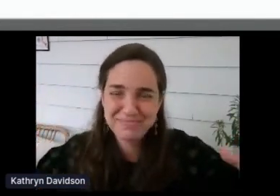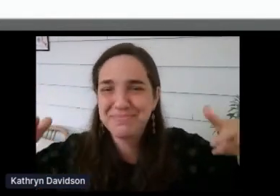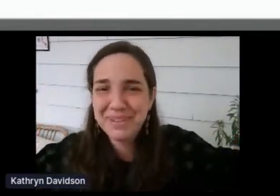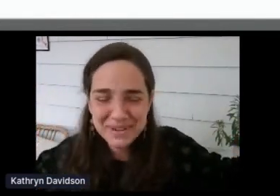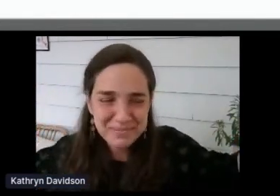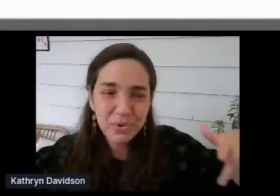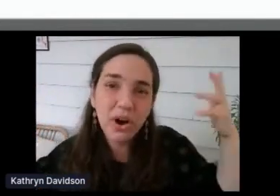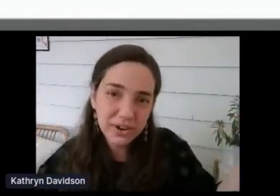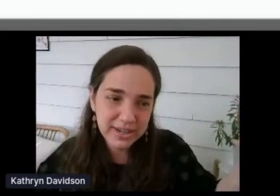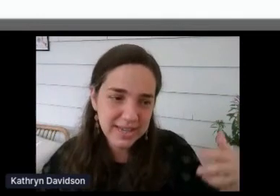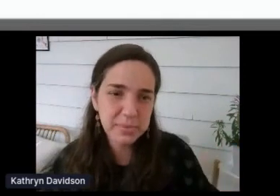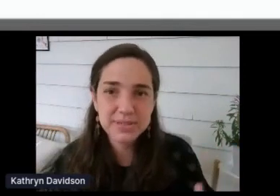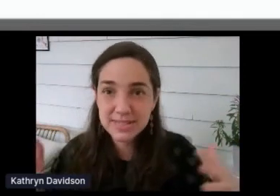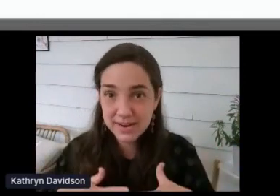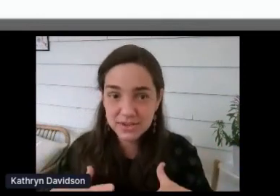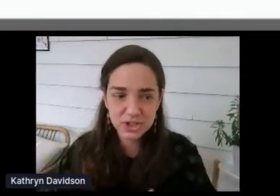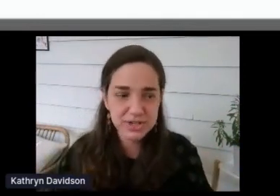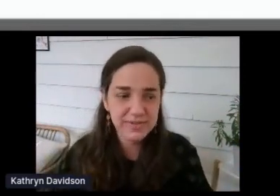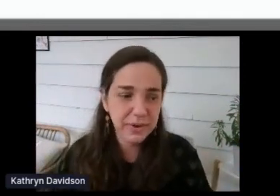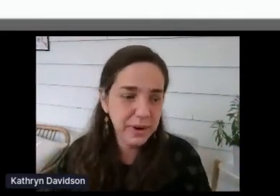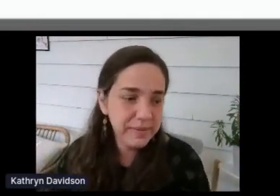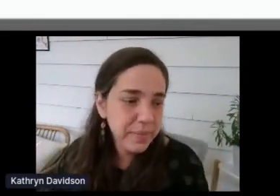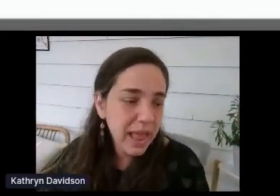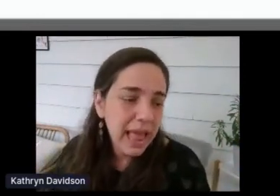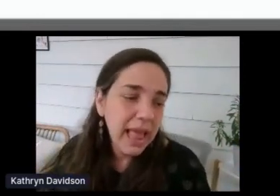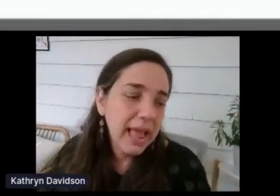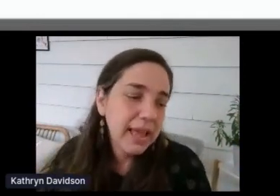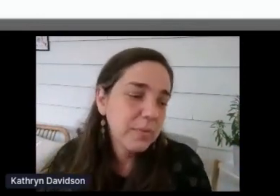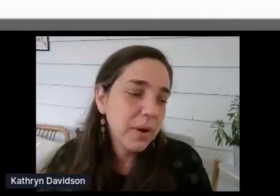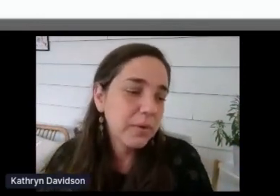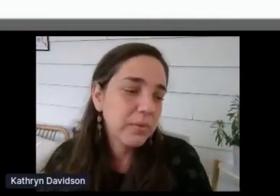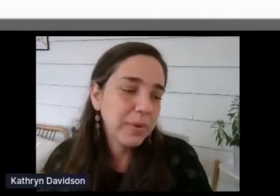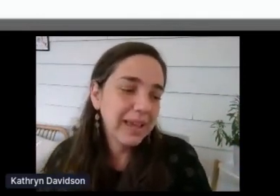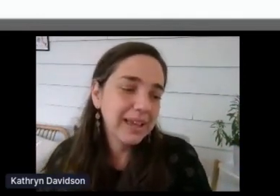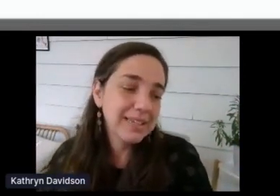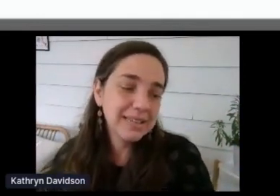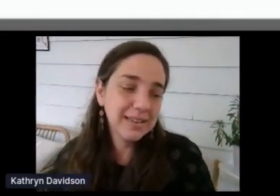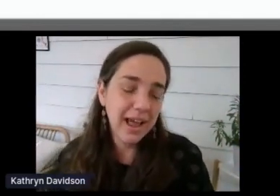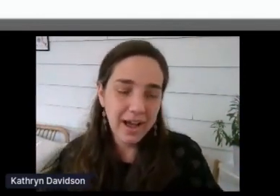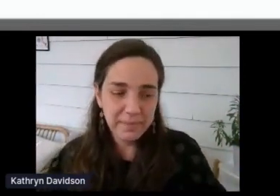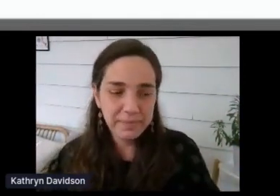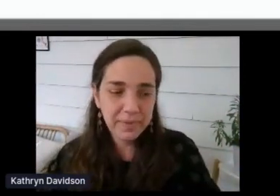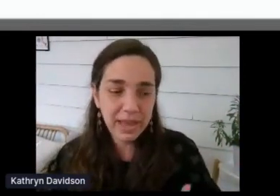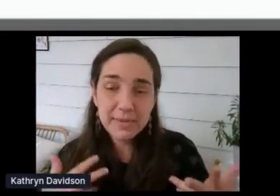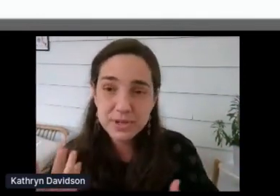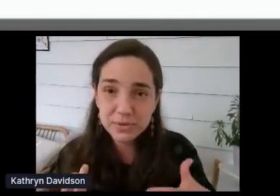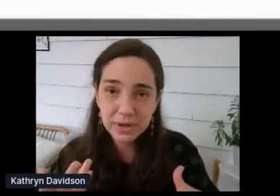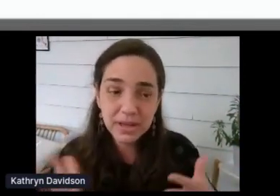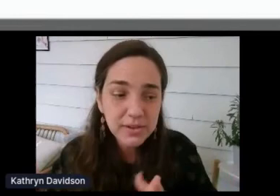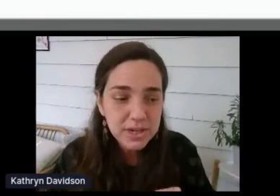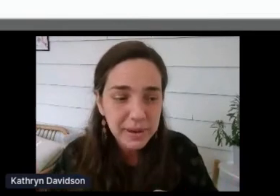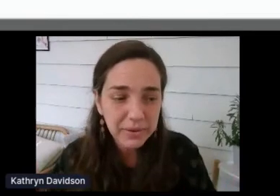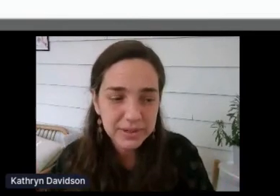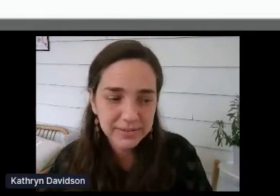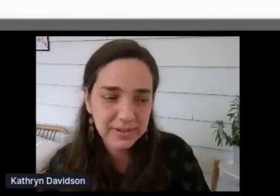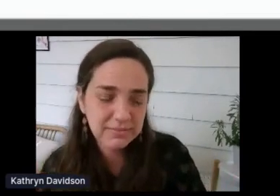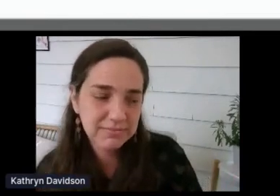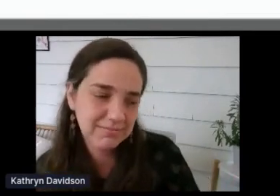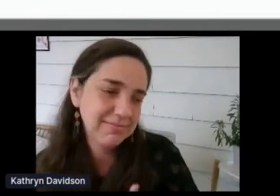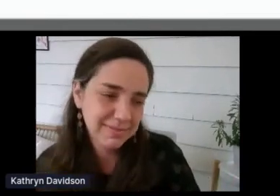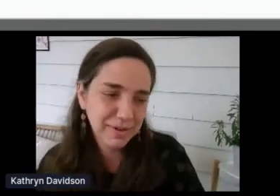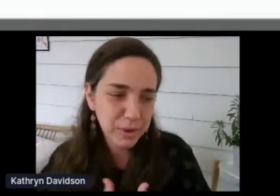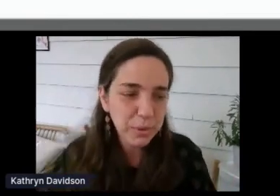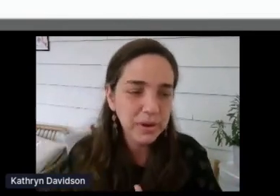more broader examples instead of just your default, right? And what we came to a conclusion about, which I